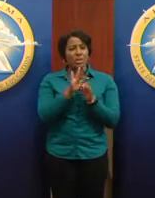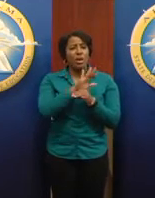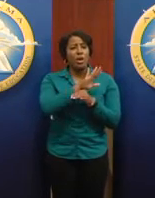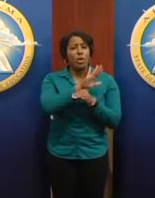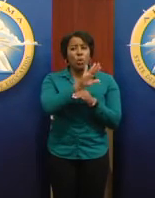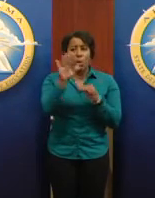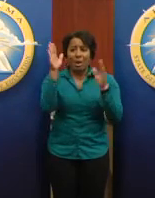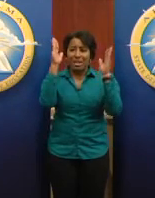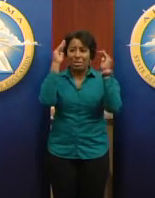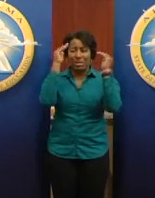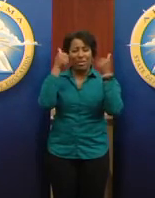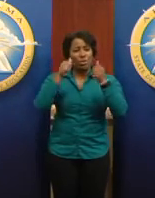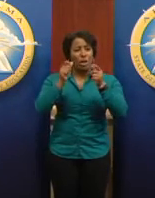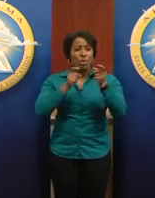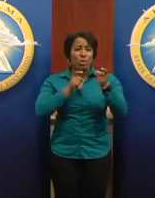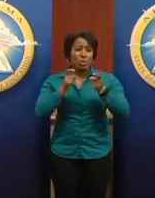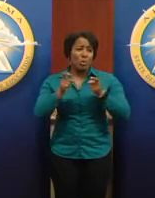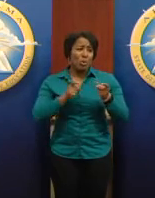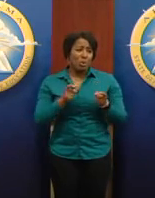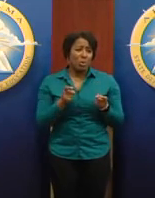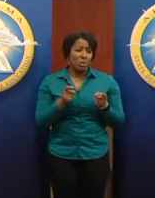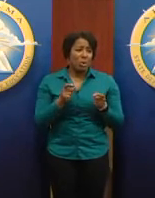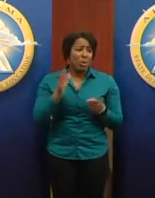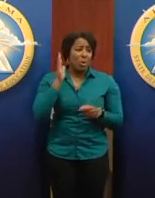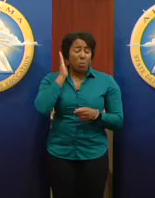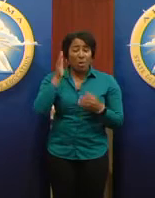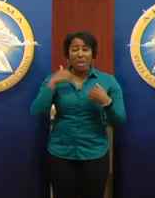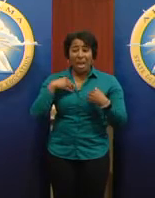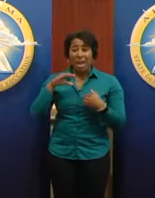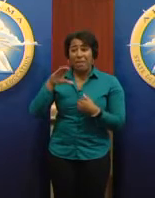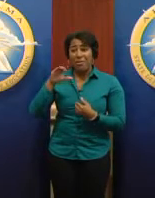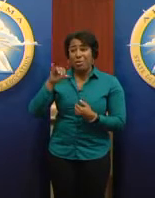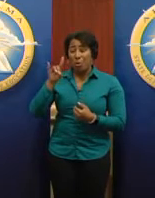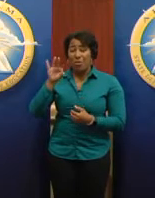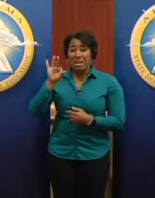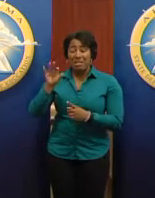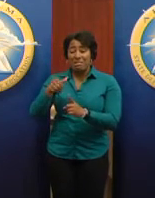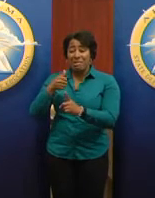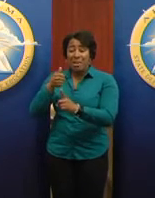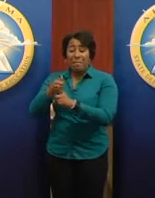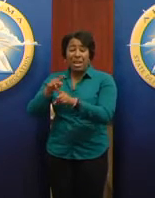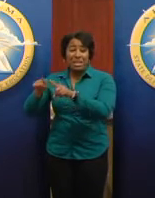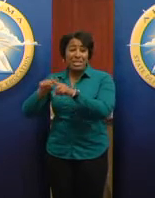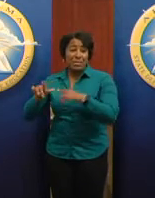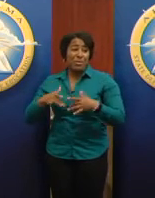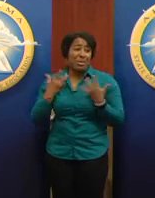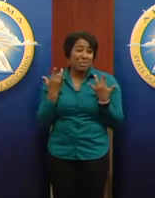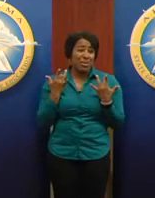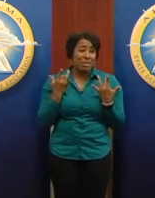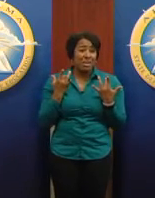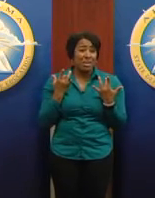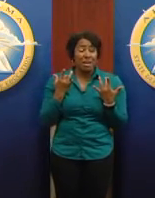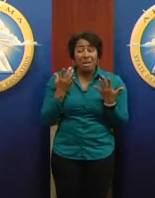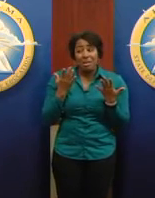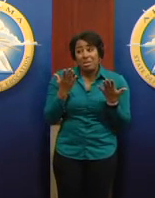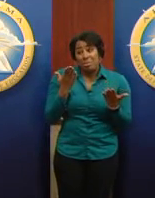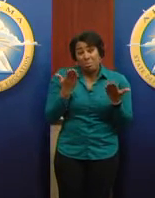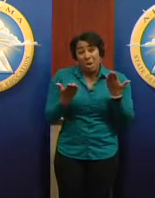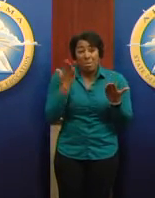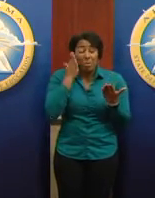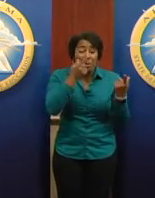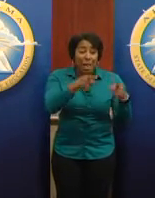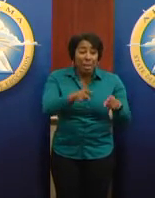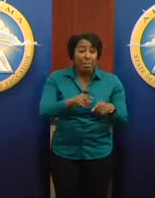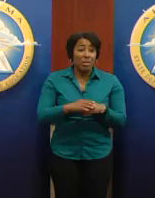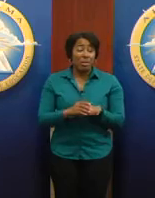the fact that we will see outbreaks associated with these events. I think that's likely to happen. I think that's got to be a consideration as local